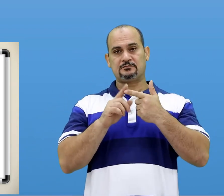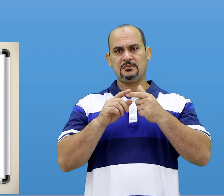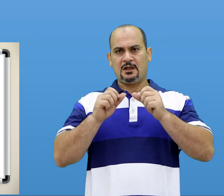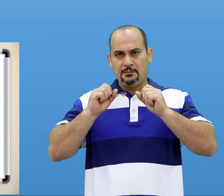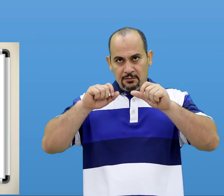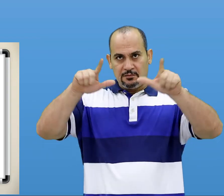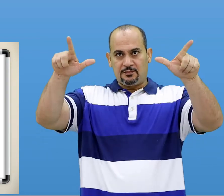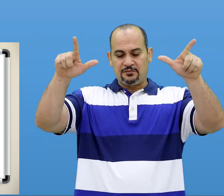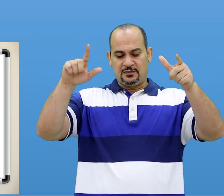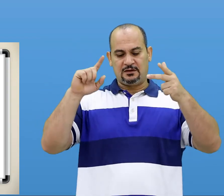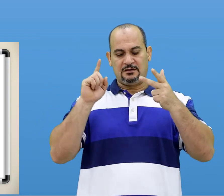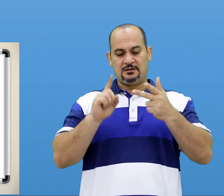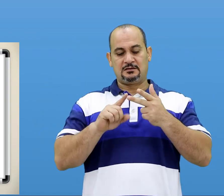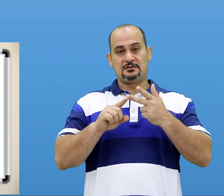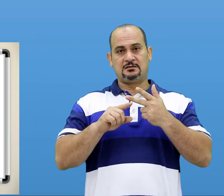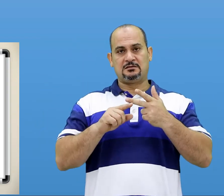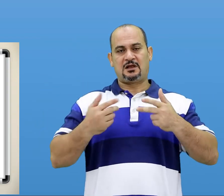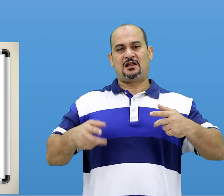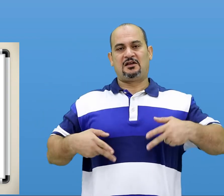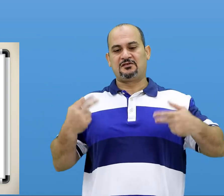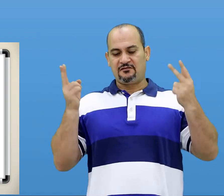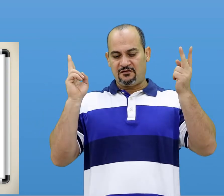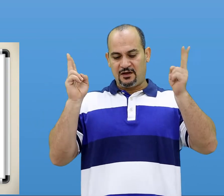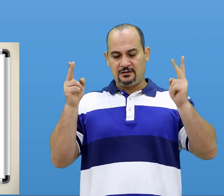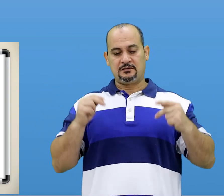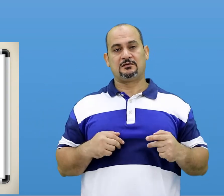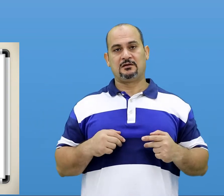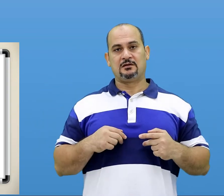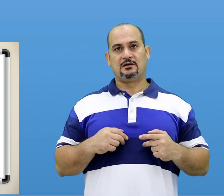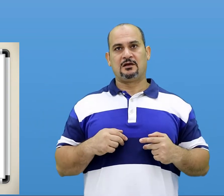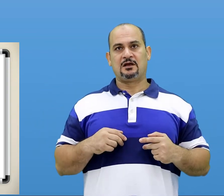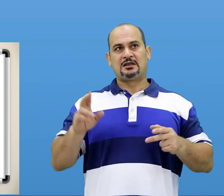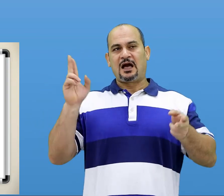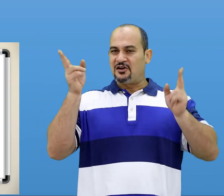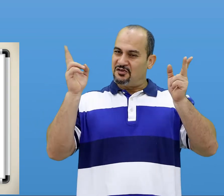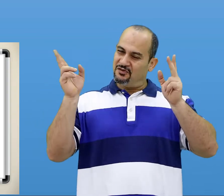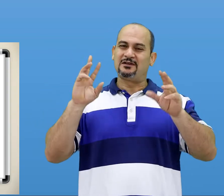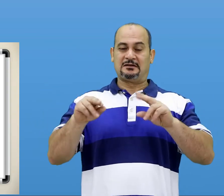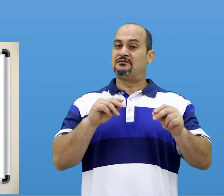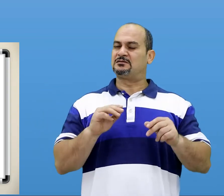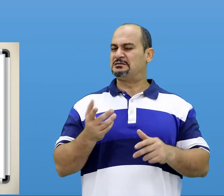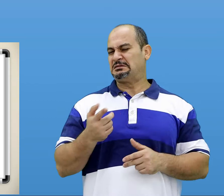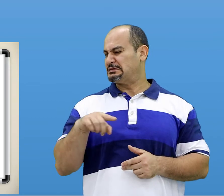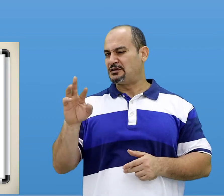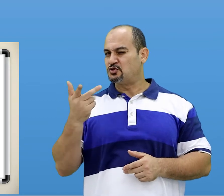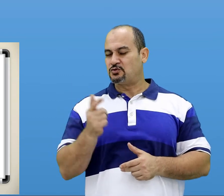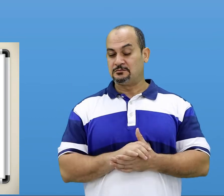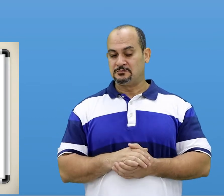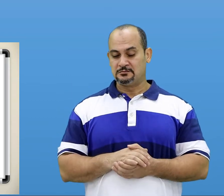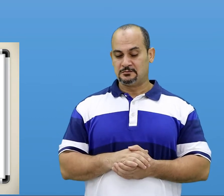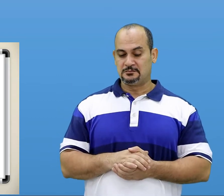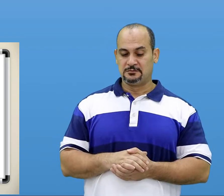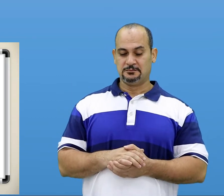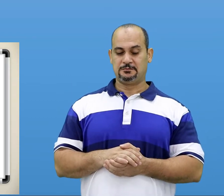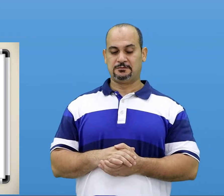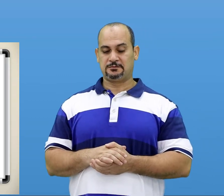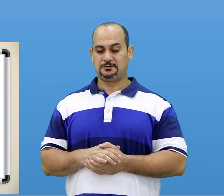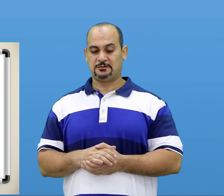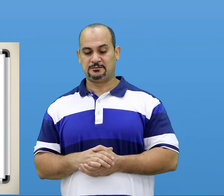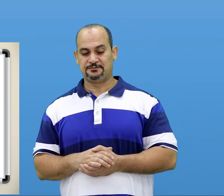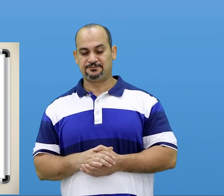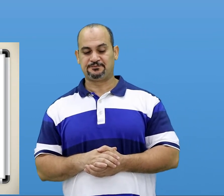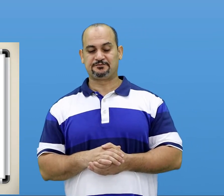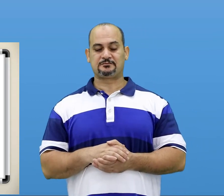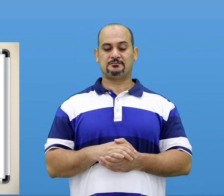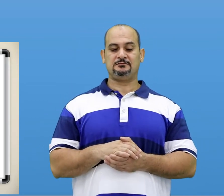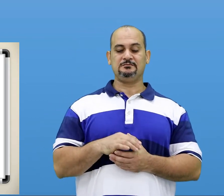B, display. C, festivity. D, carnivals. And the answer is